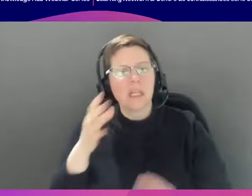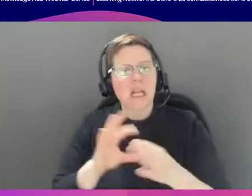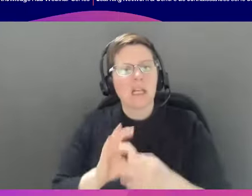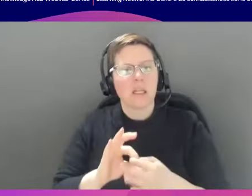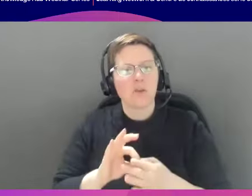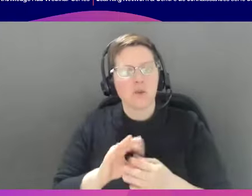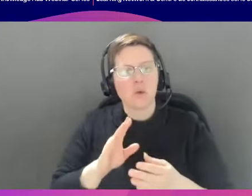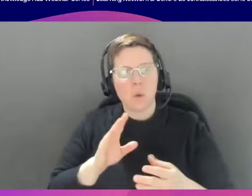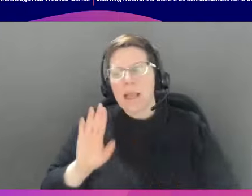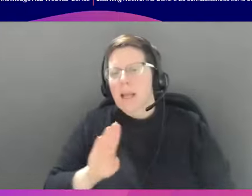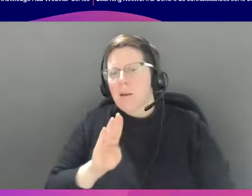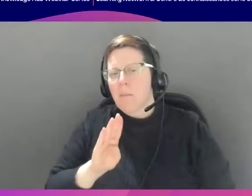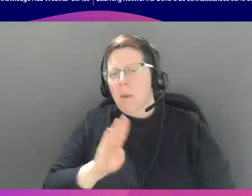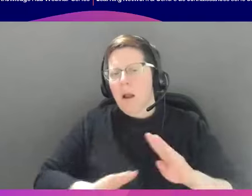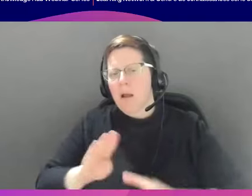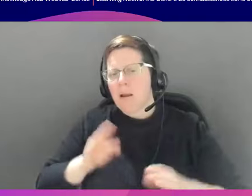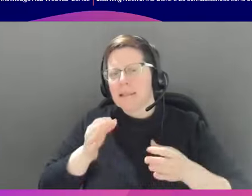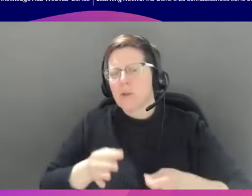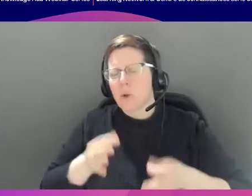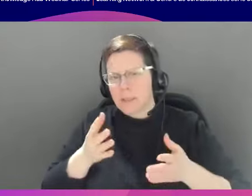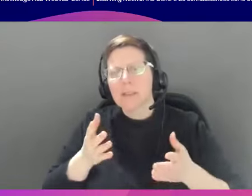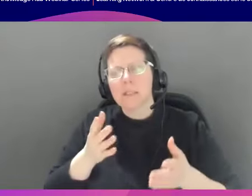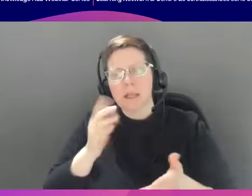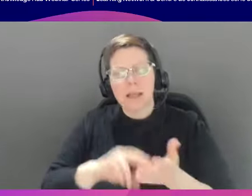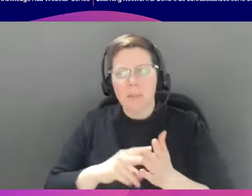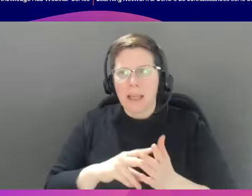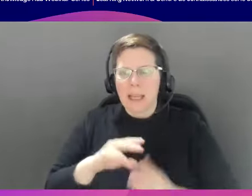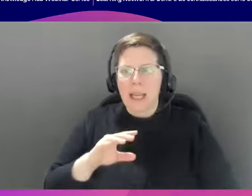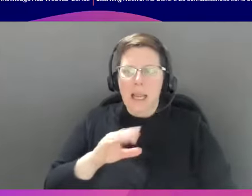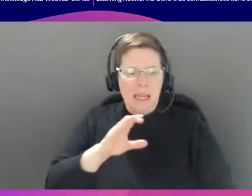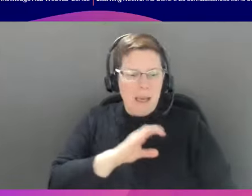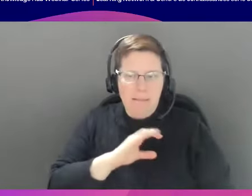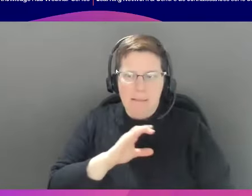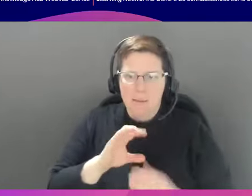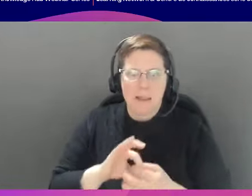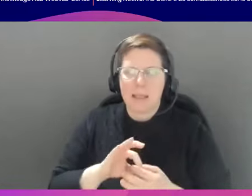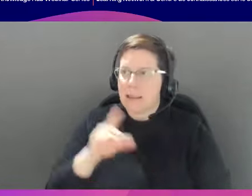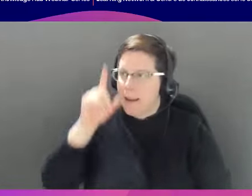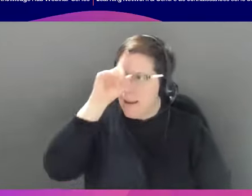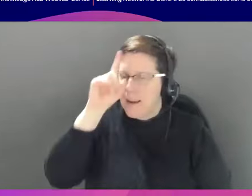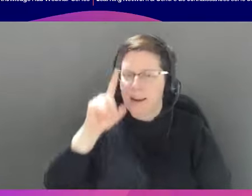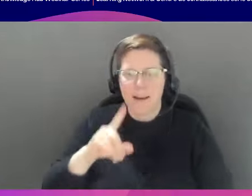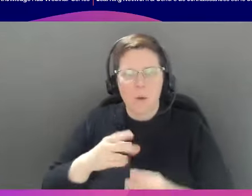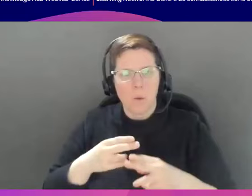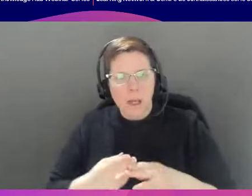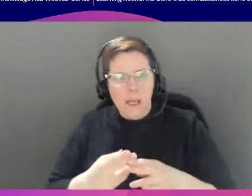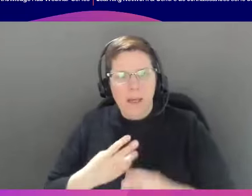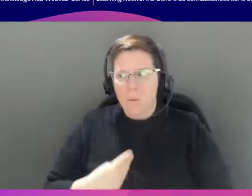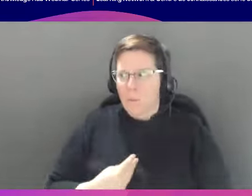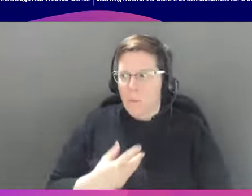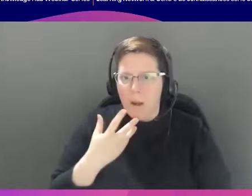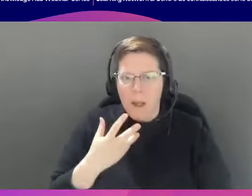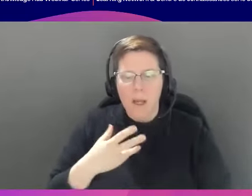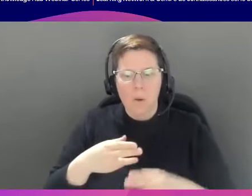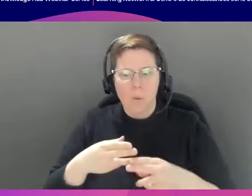biologically deterministic nature, where incels take characteristics of height, weight, whiteness, and their jaw shape as what determines a